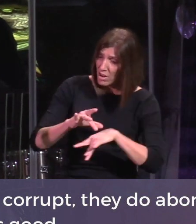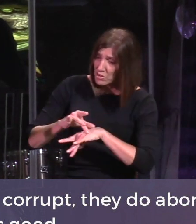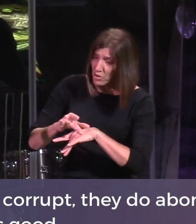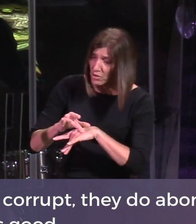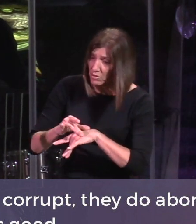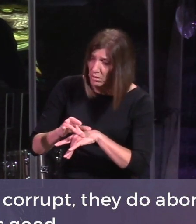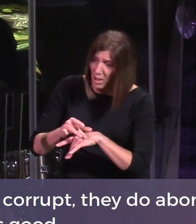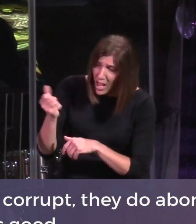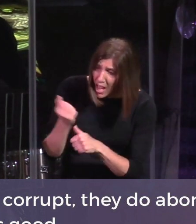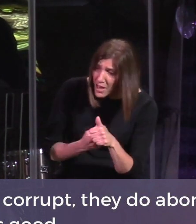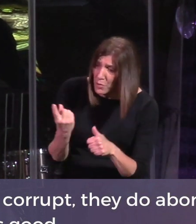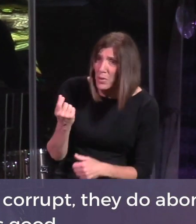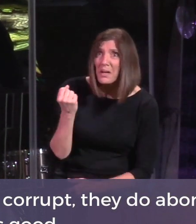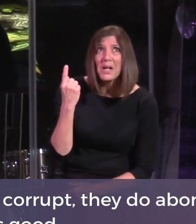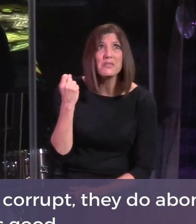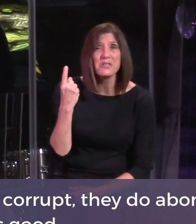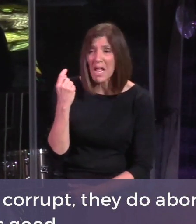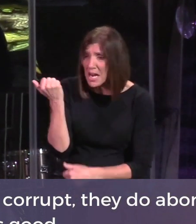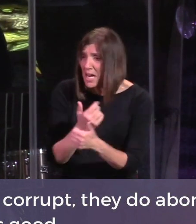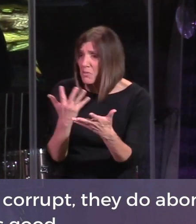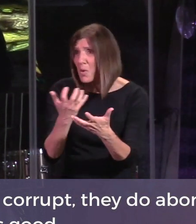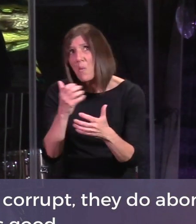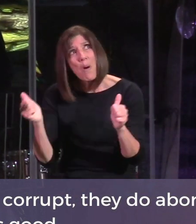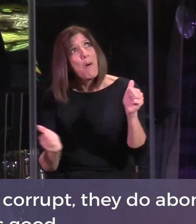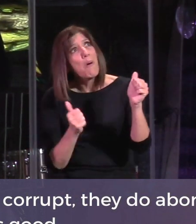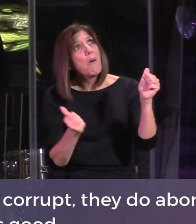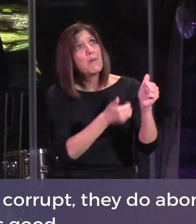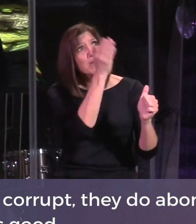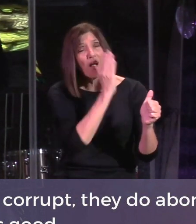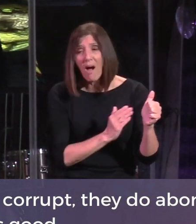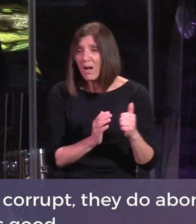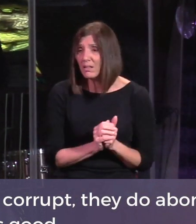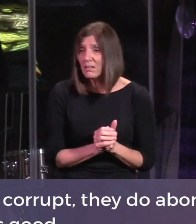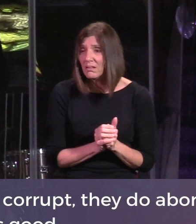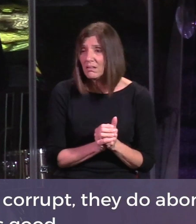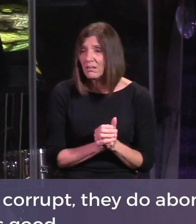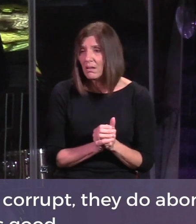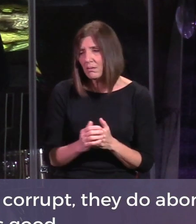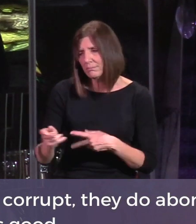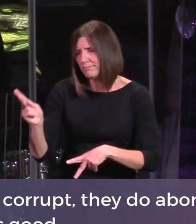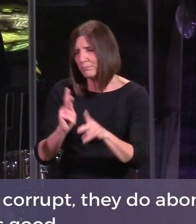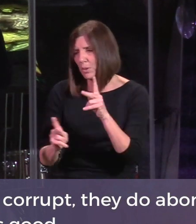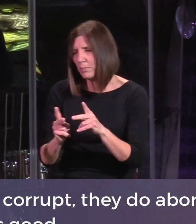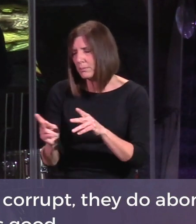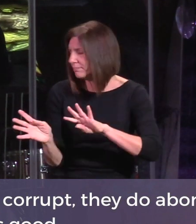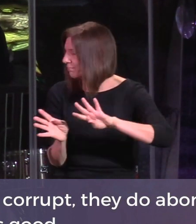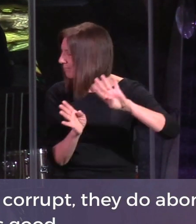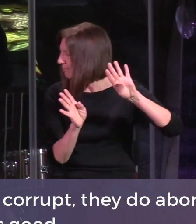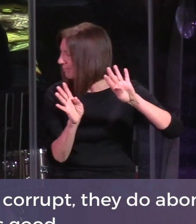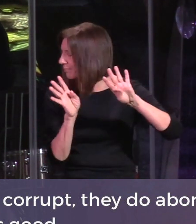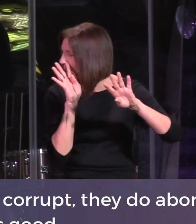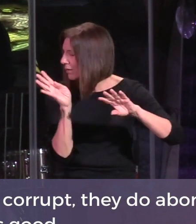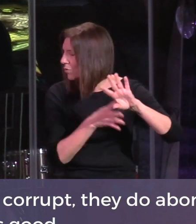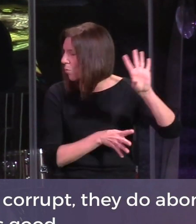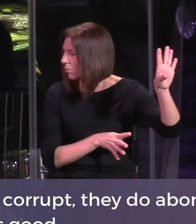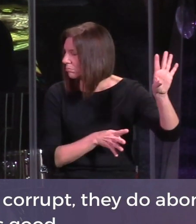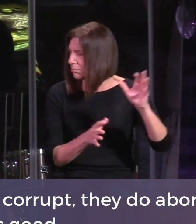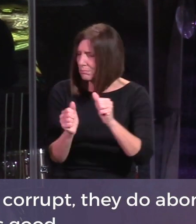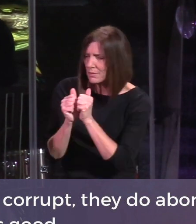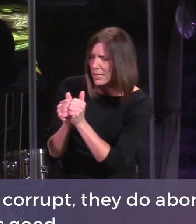who understand, who seek after God. They have all turned aside. Together they have become